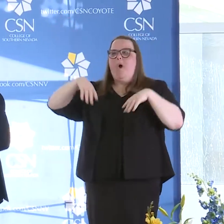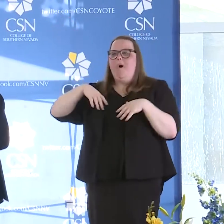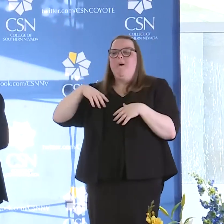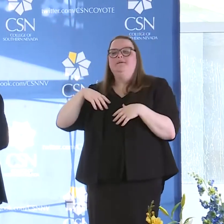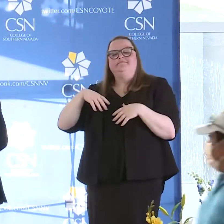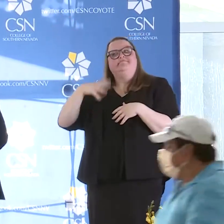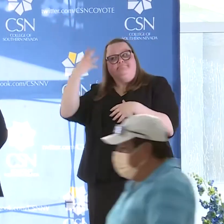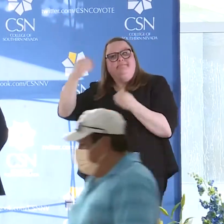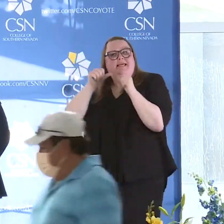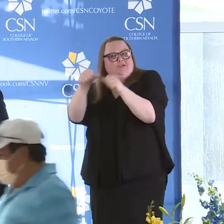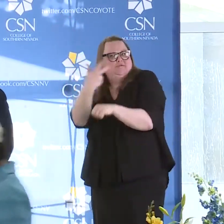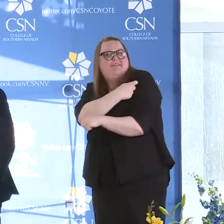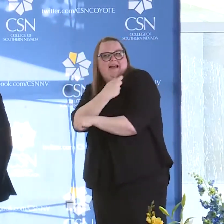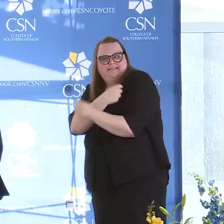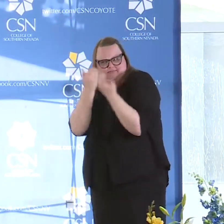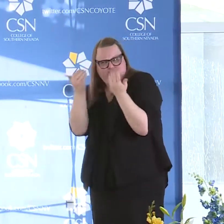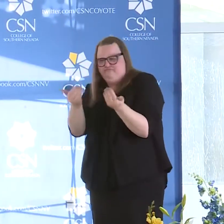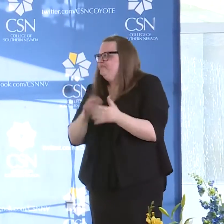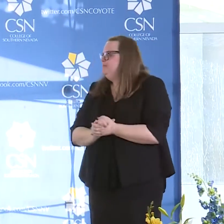Nevada.